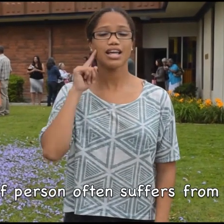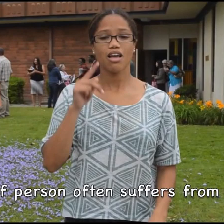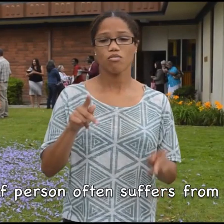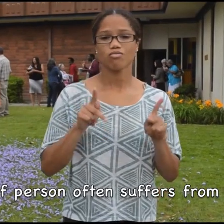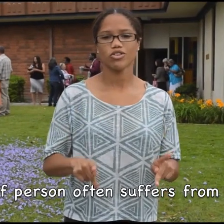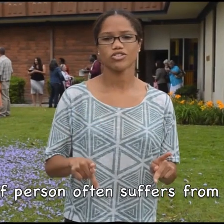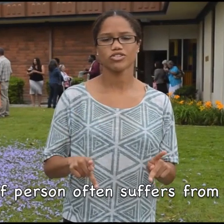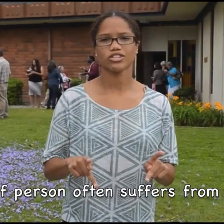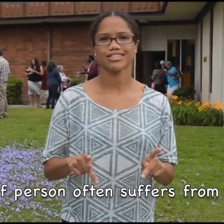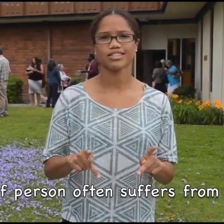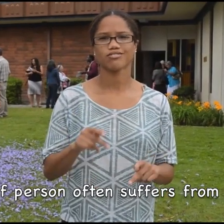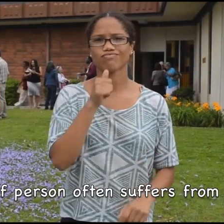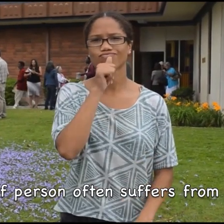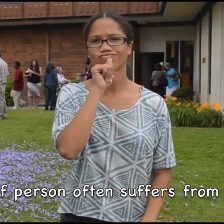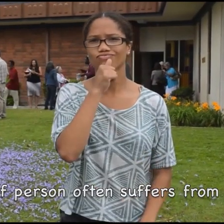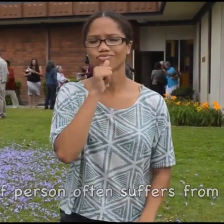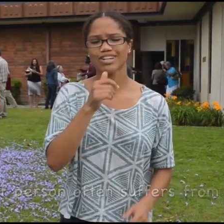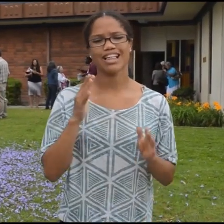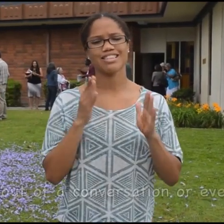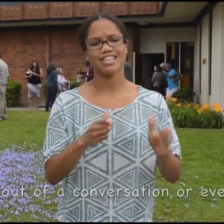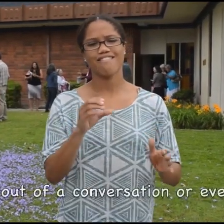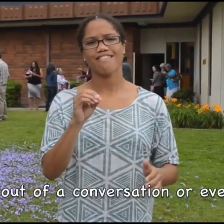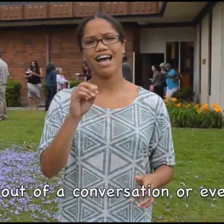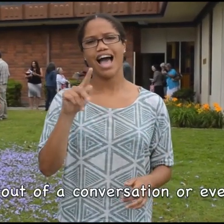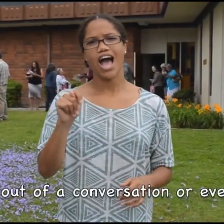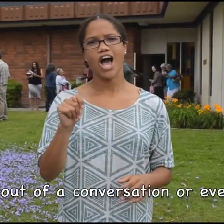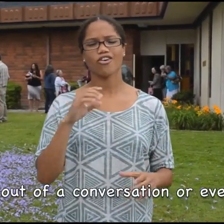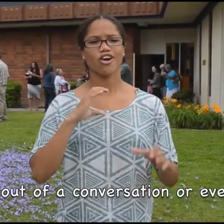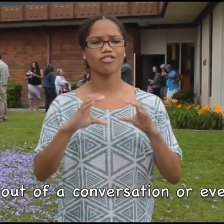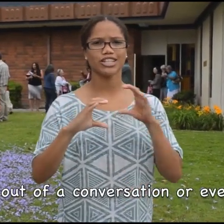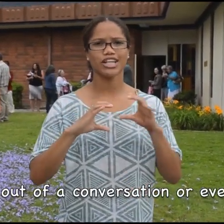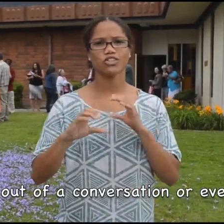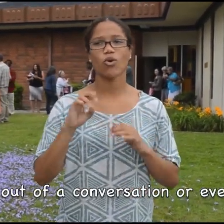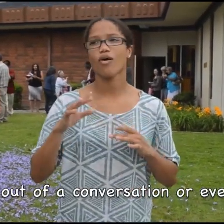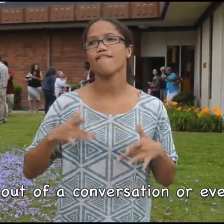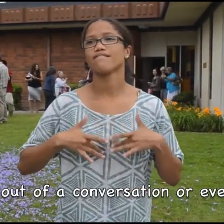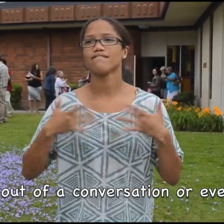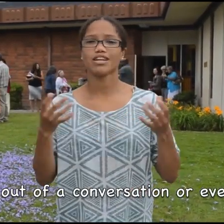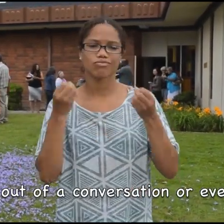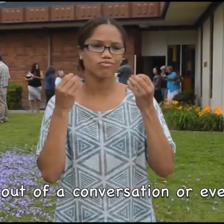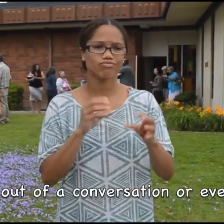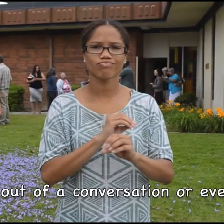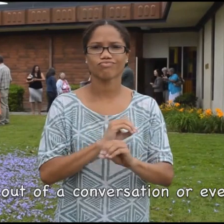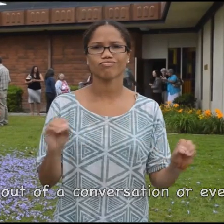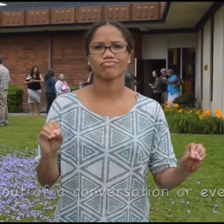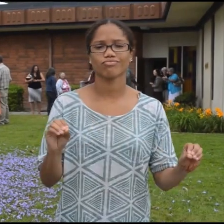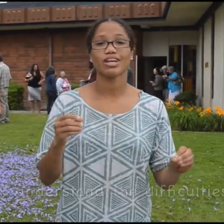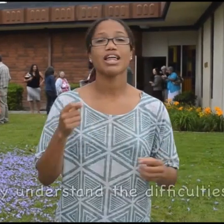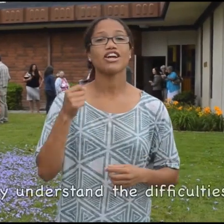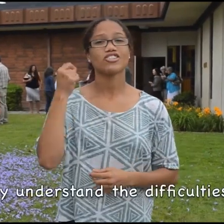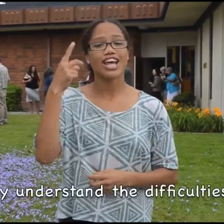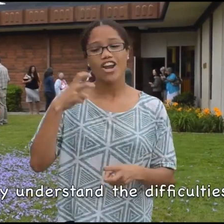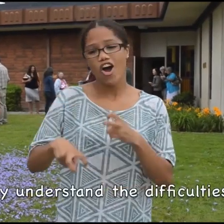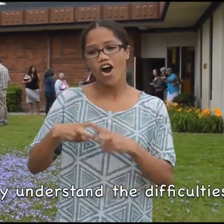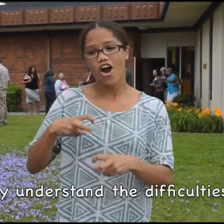A deaf person often suffers from being left out of a conversation or events. They